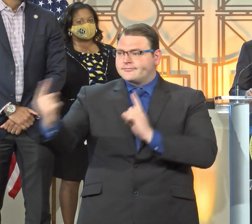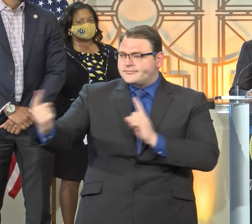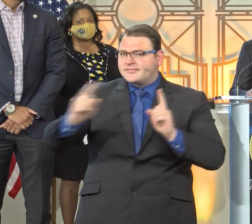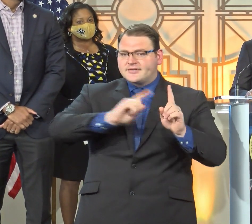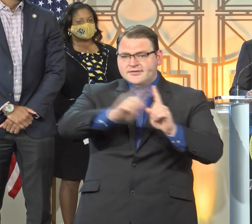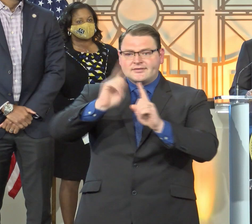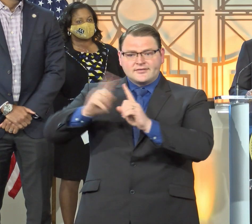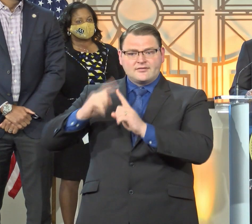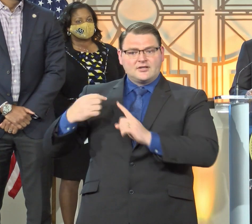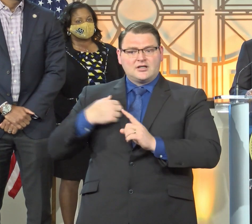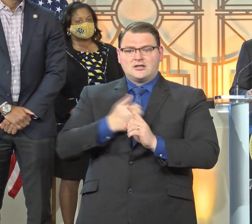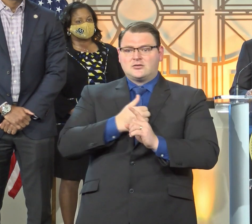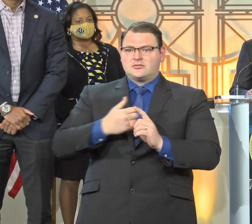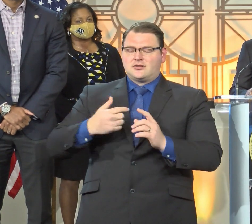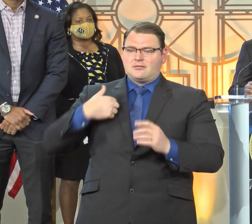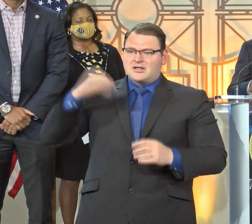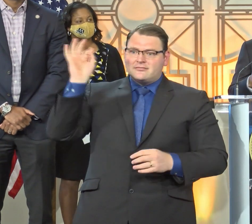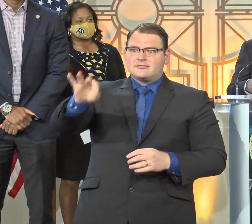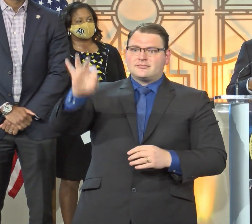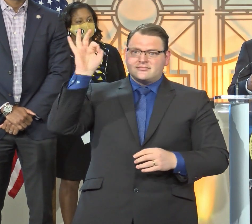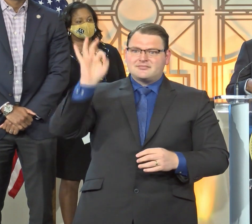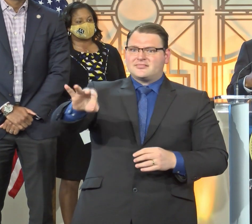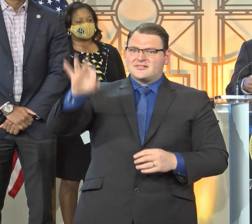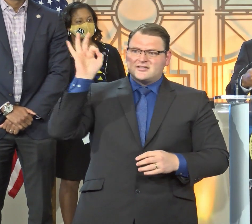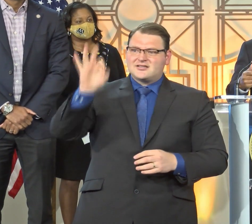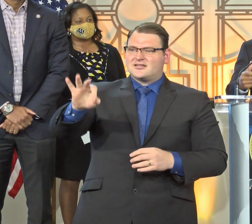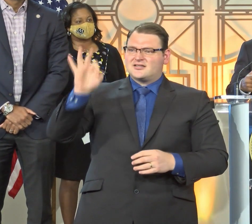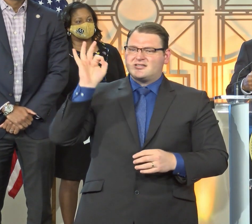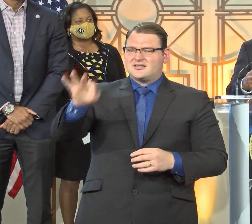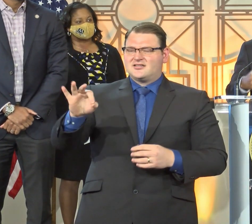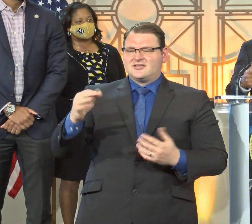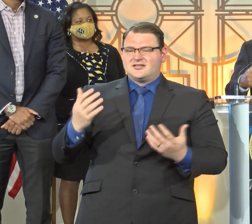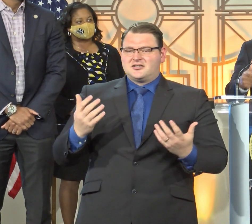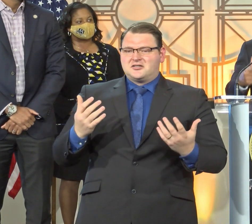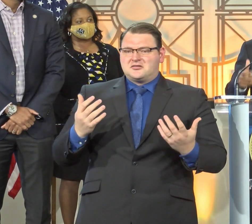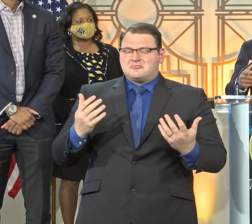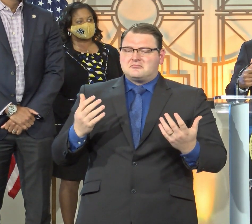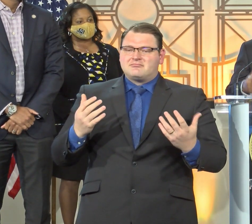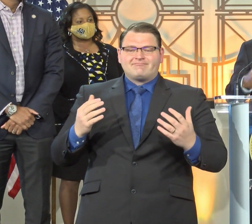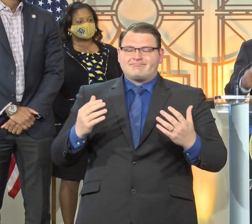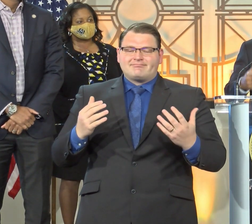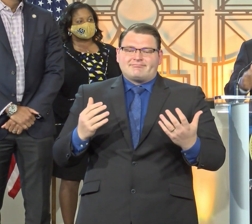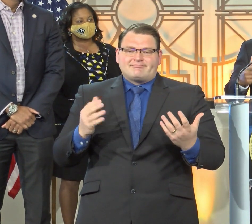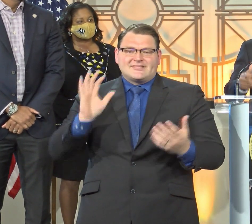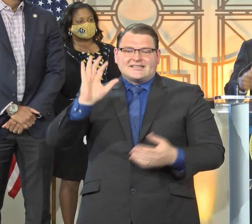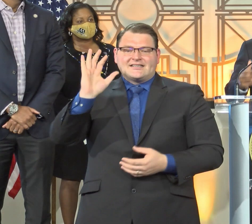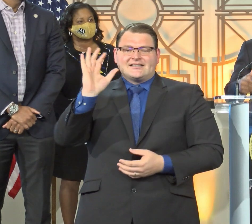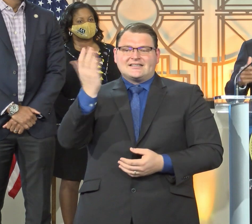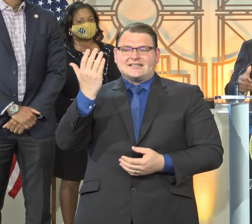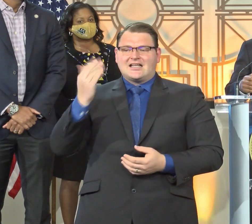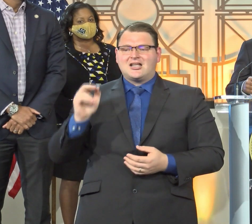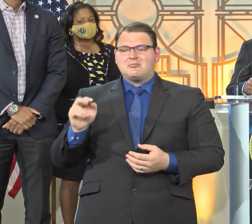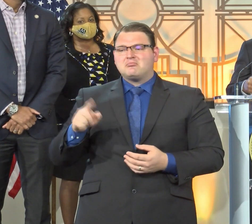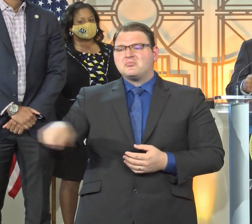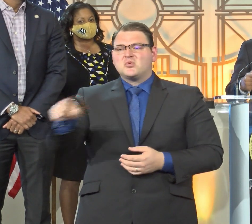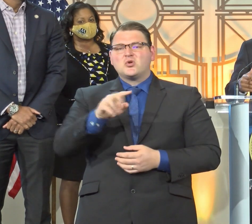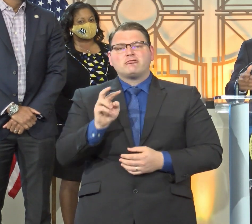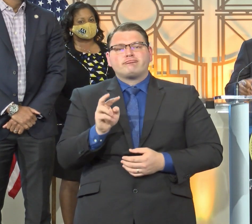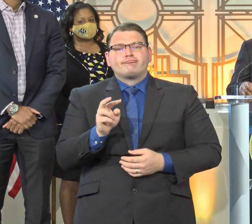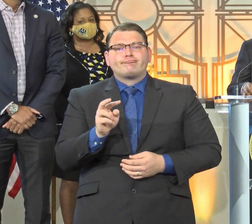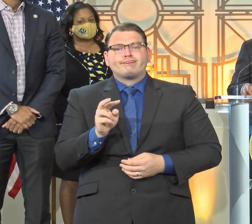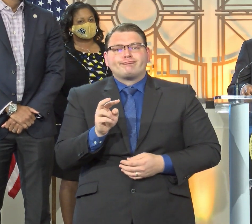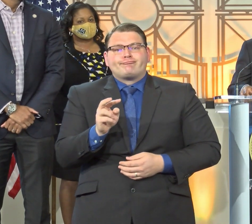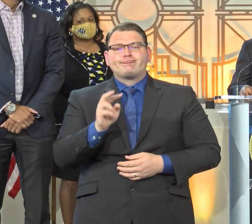distancing, sometimes you hear it so much from me. It's just another message coming from the mayor of the city of Houston, and